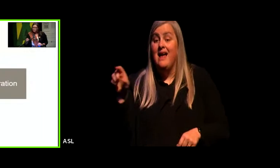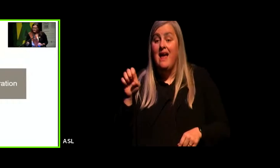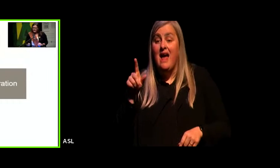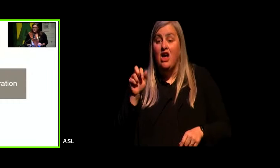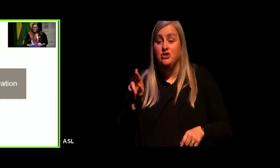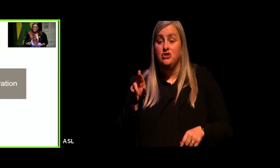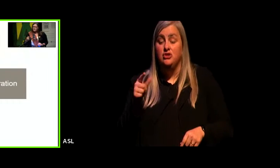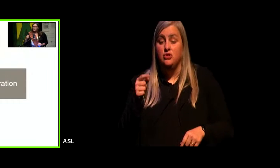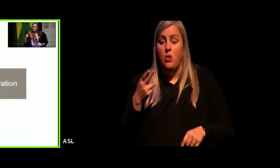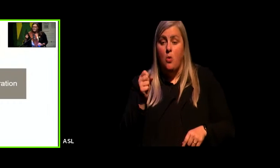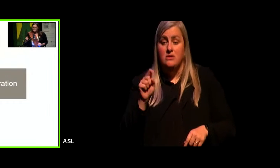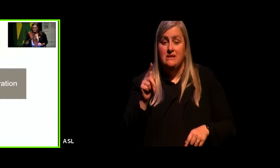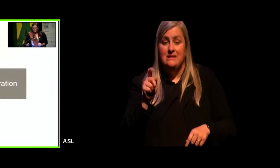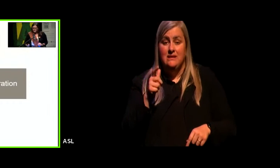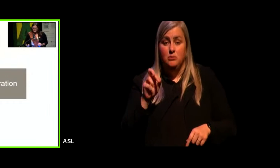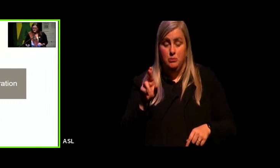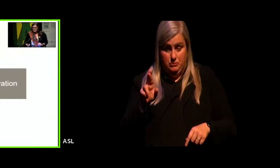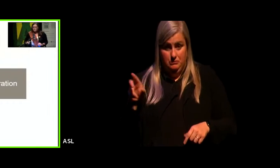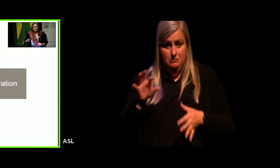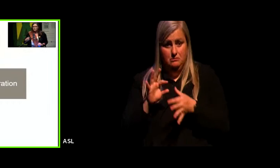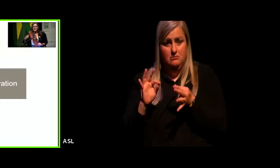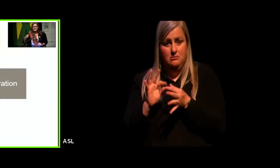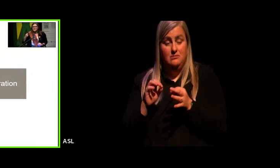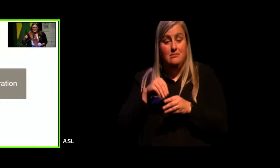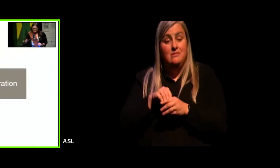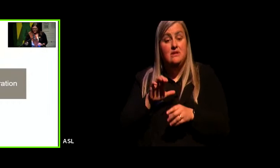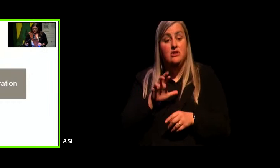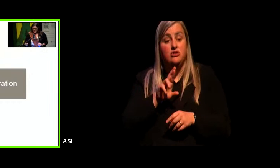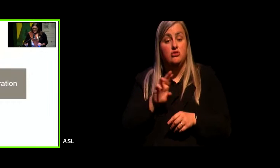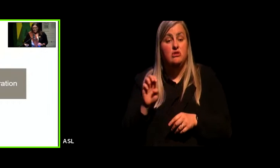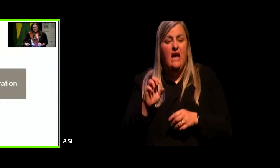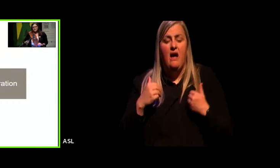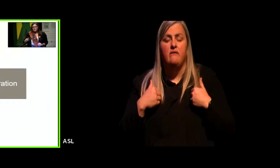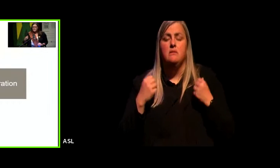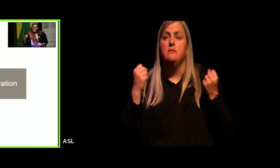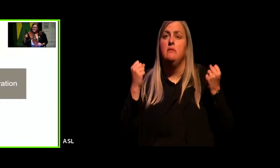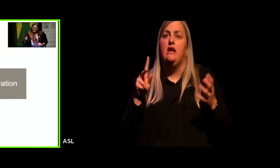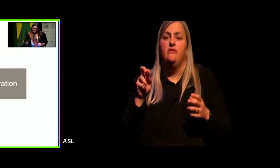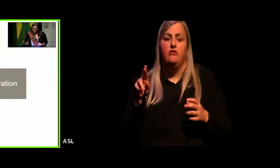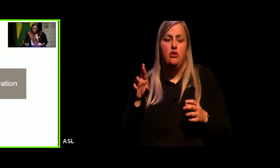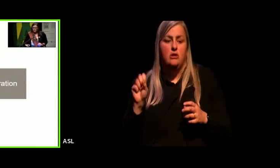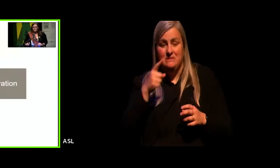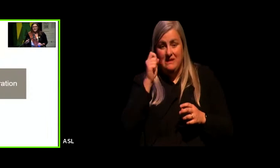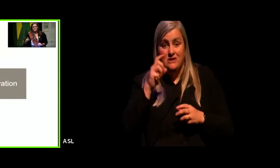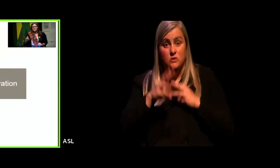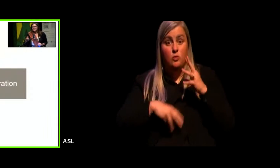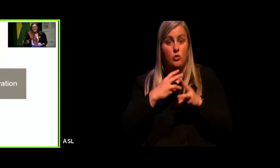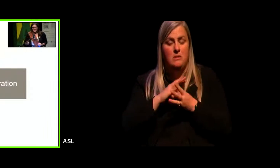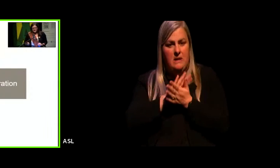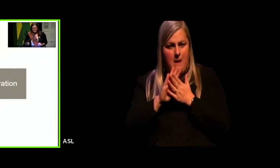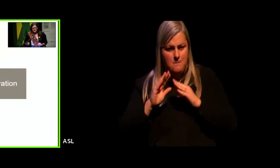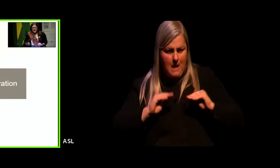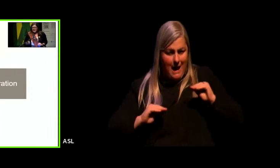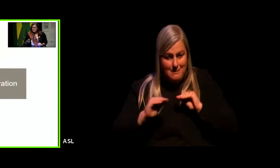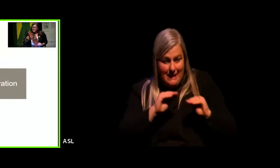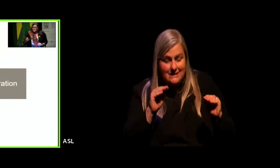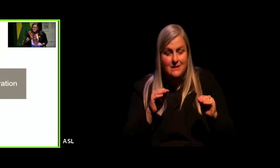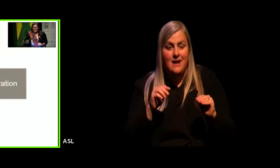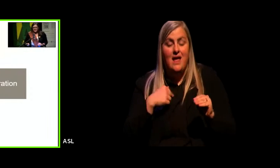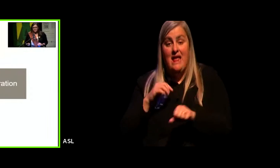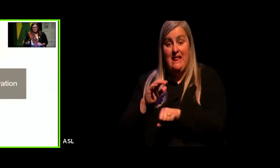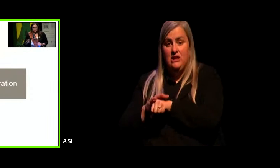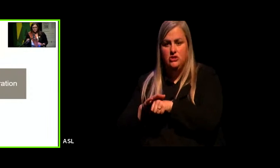in Cree, there's so many verbs because the world becomes animate. And when you start speaking in English, the world becomes static. And it